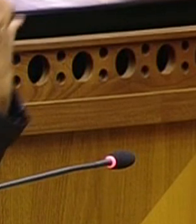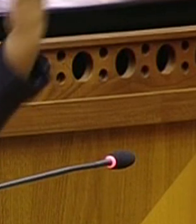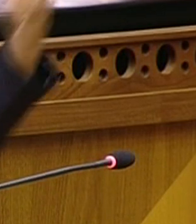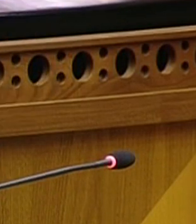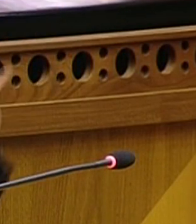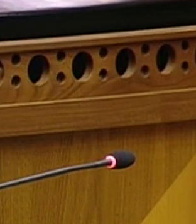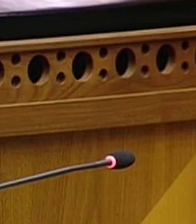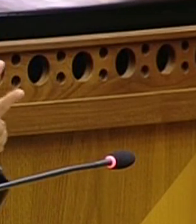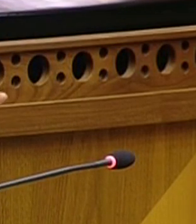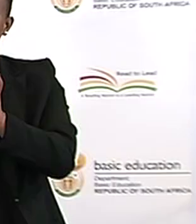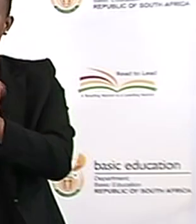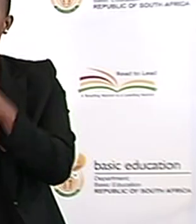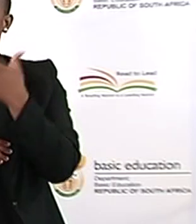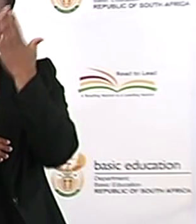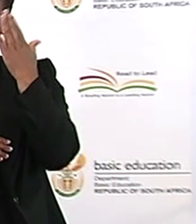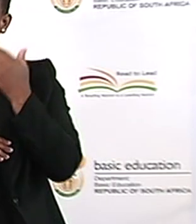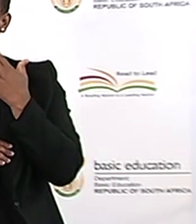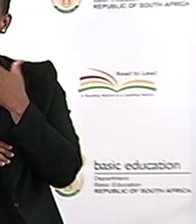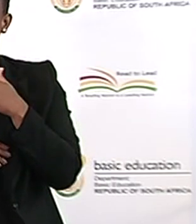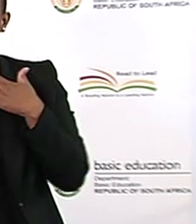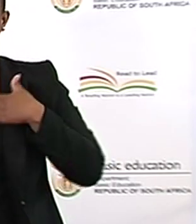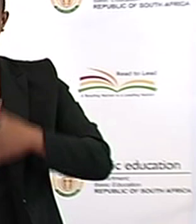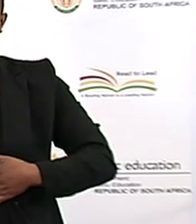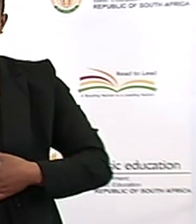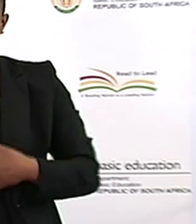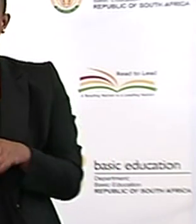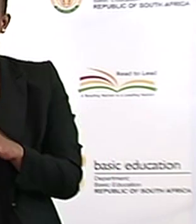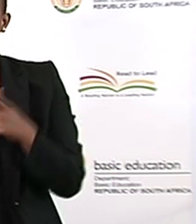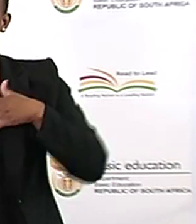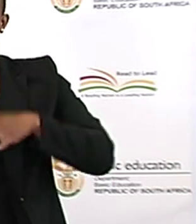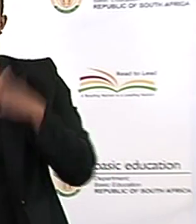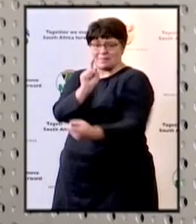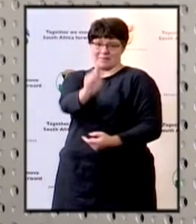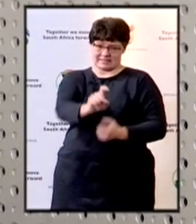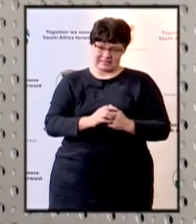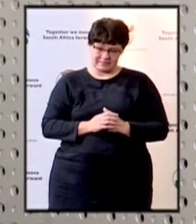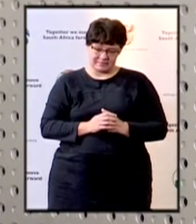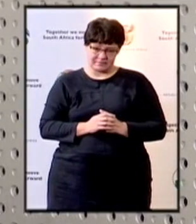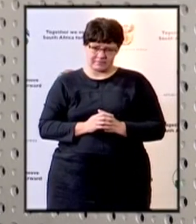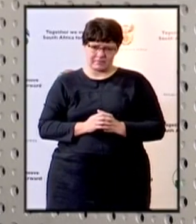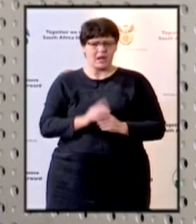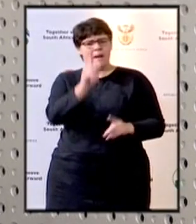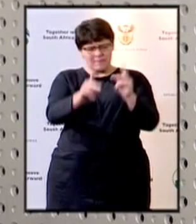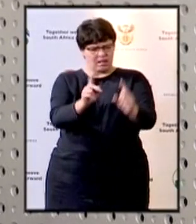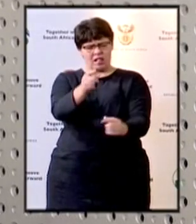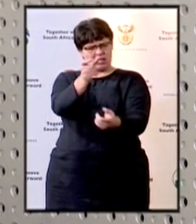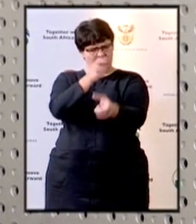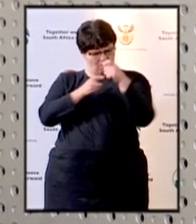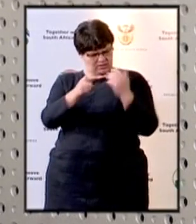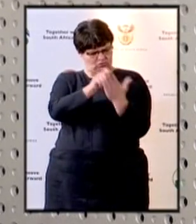important role of sign language interpreters in communicating and imparting information has been placed front and center during